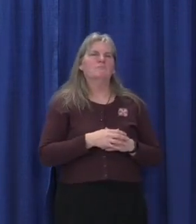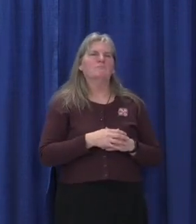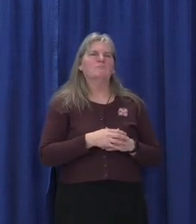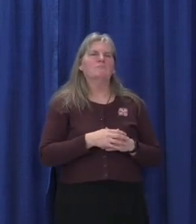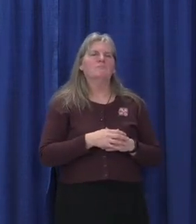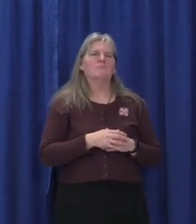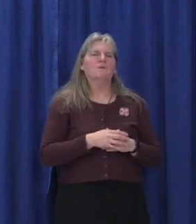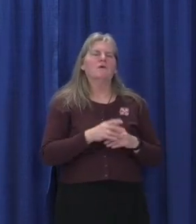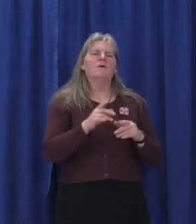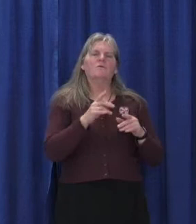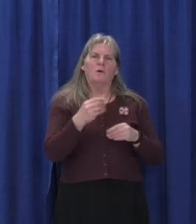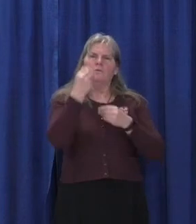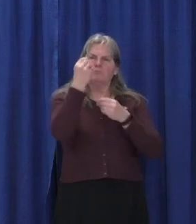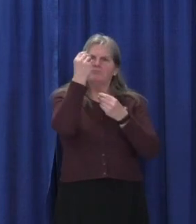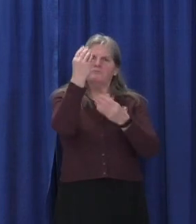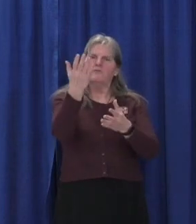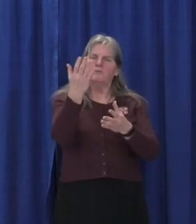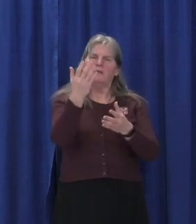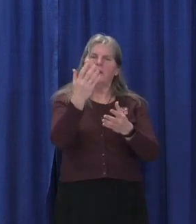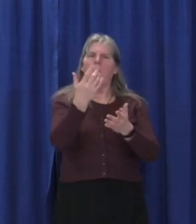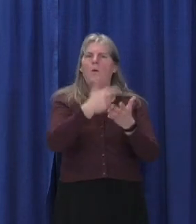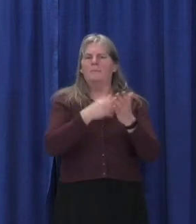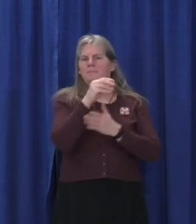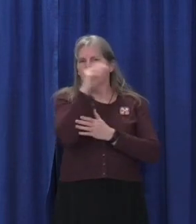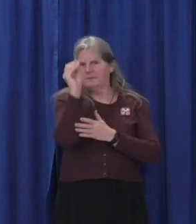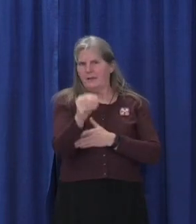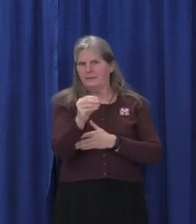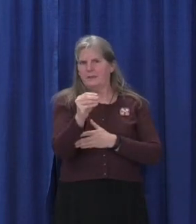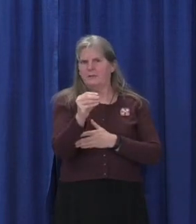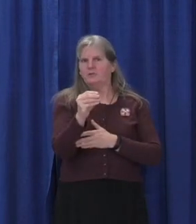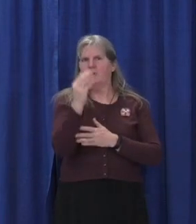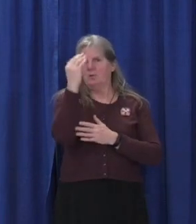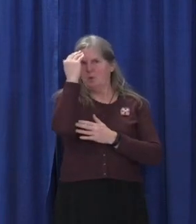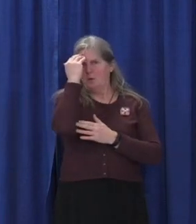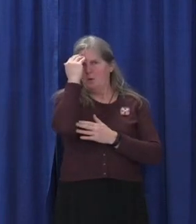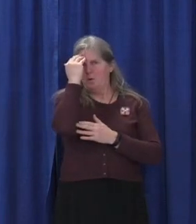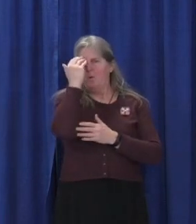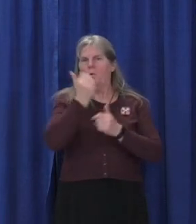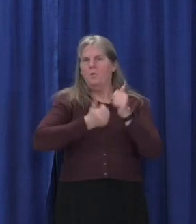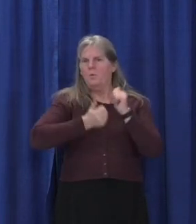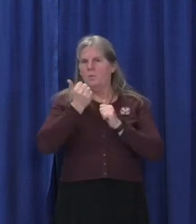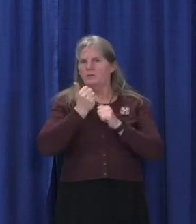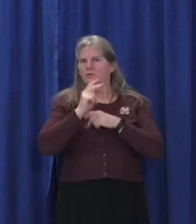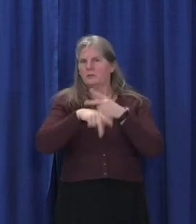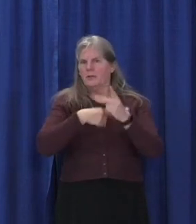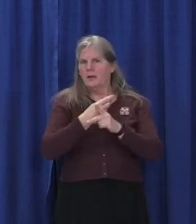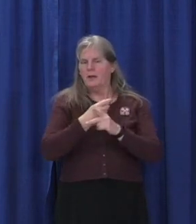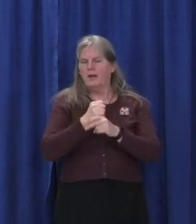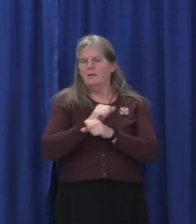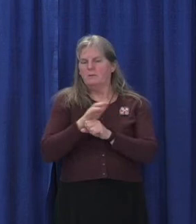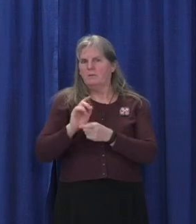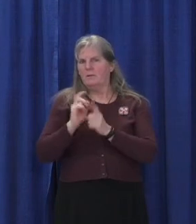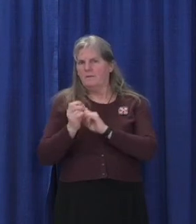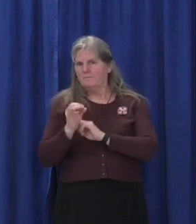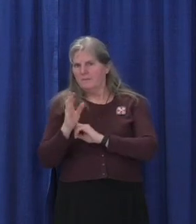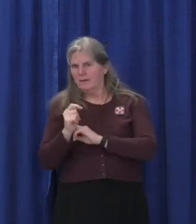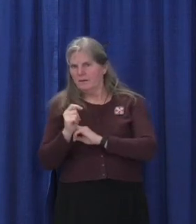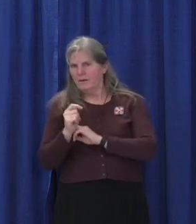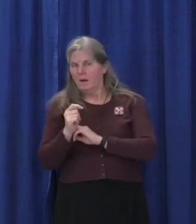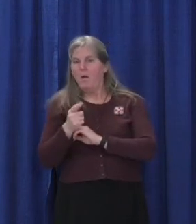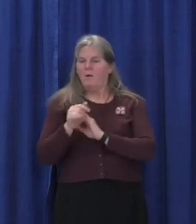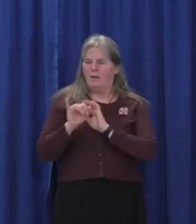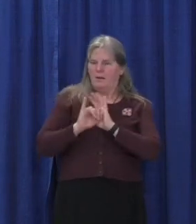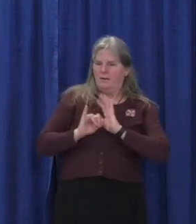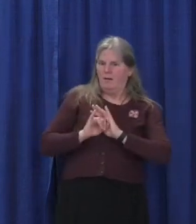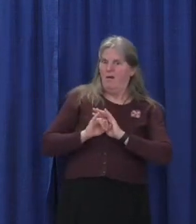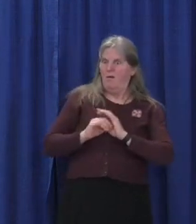fraction of the variant so that people can understand, whether or not it's becoming dominant. I